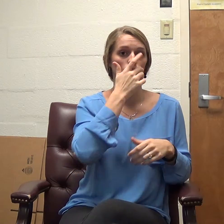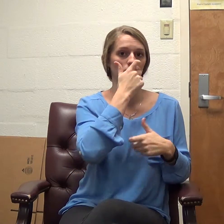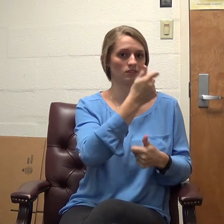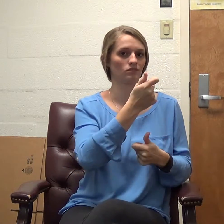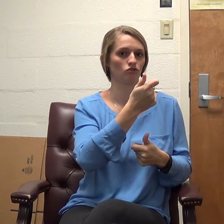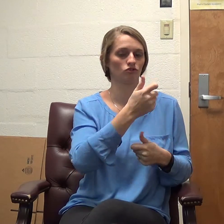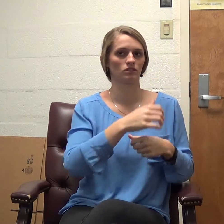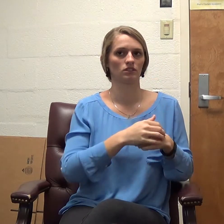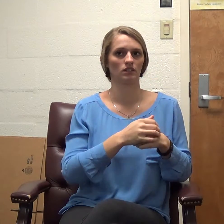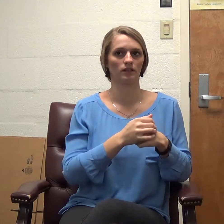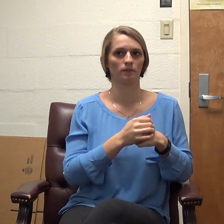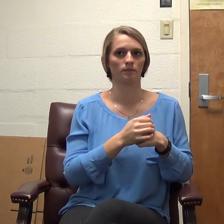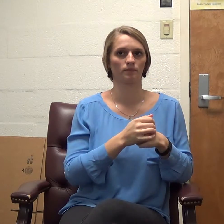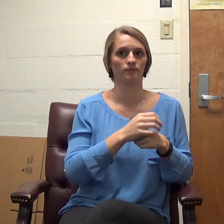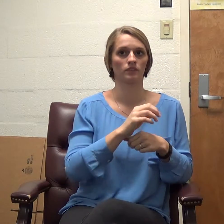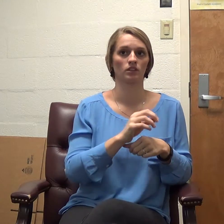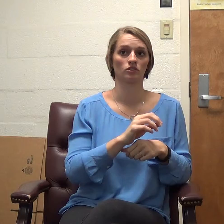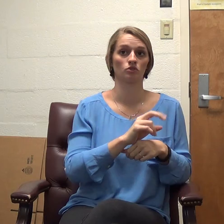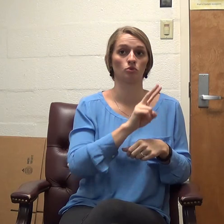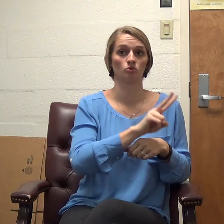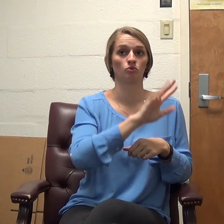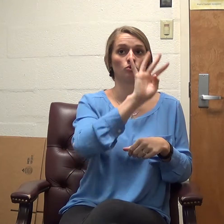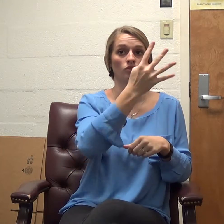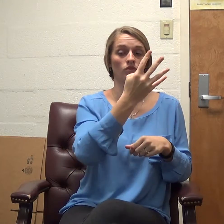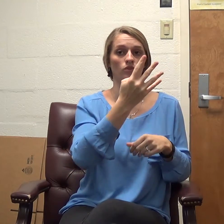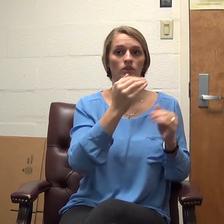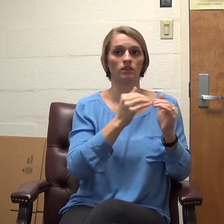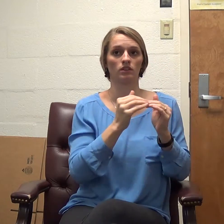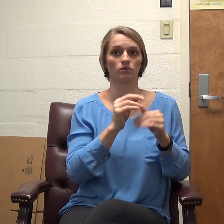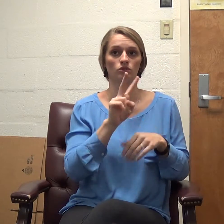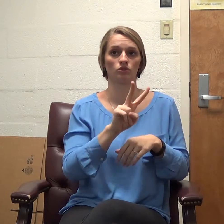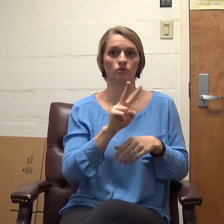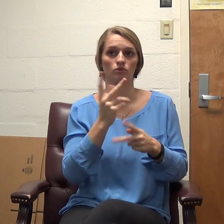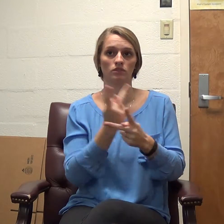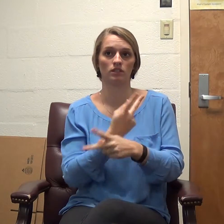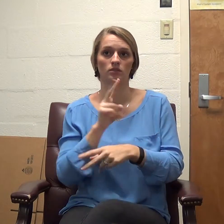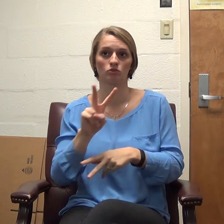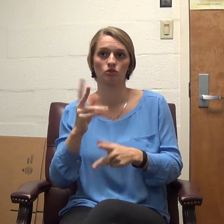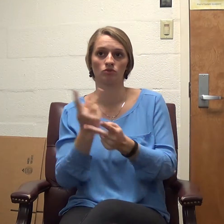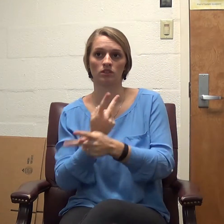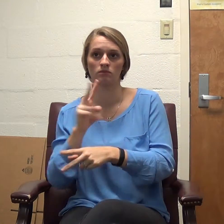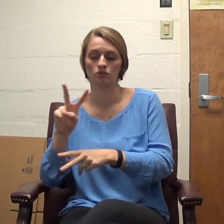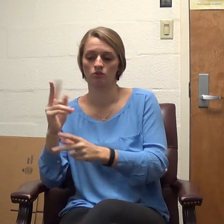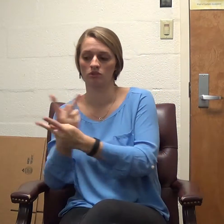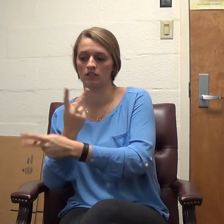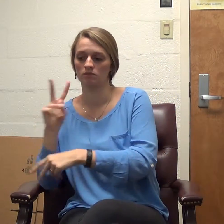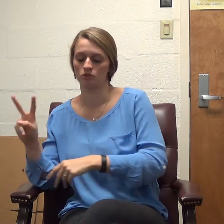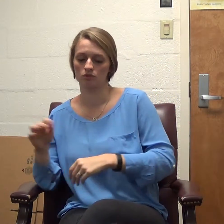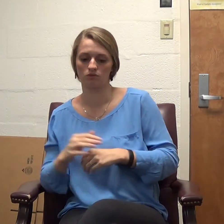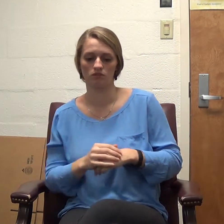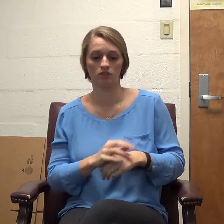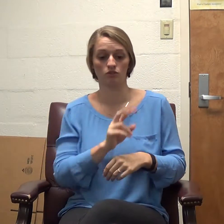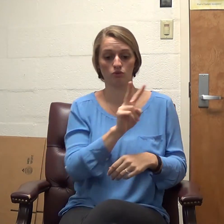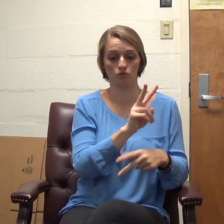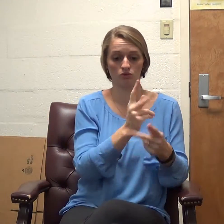that's 2 times 2 times 2 times 2. So 2 times 2 is 4.